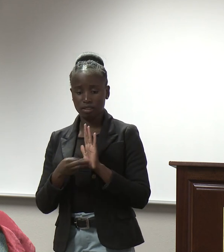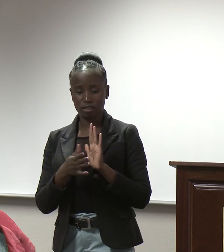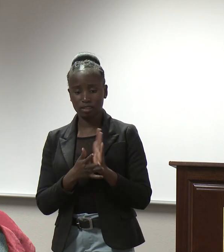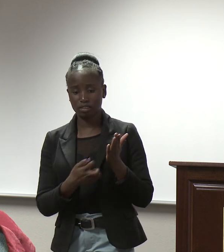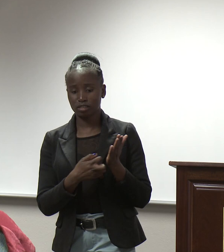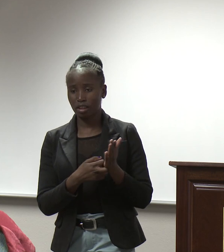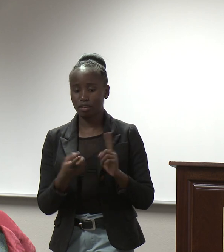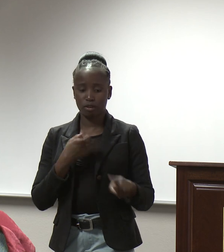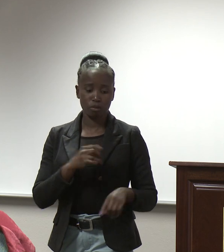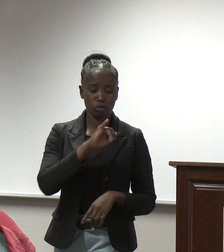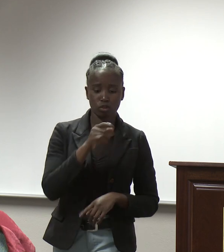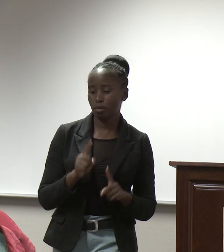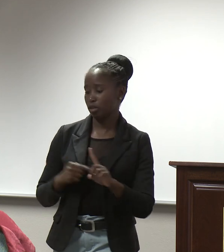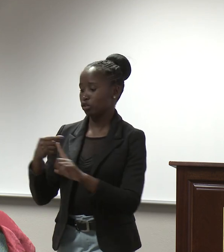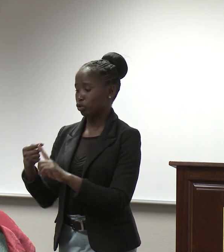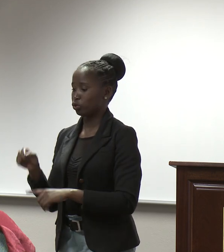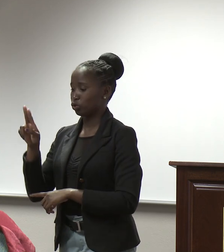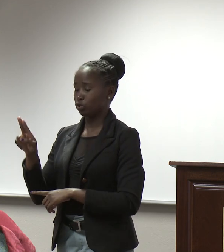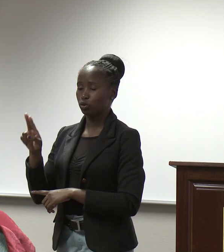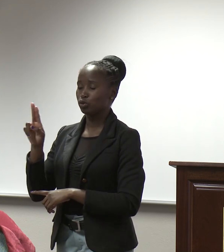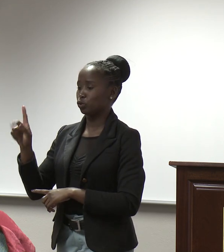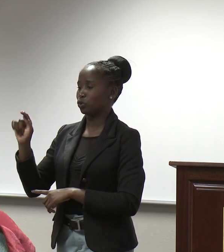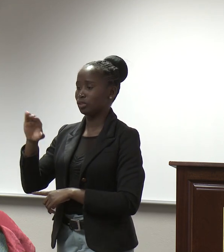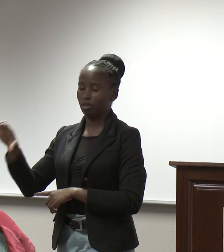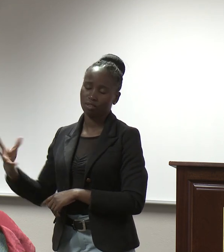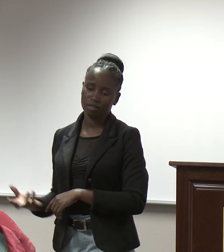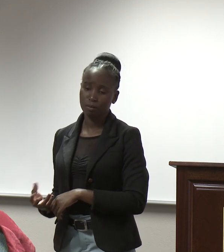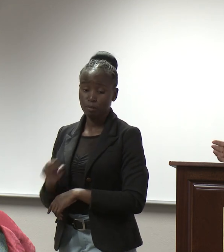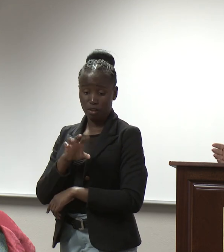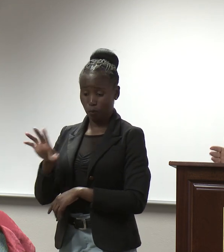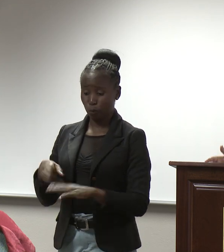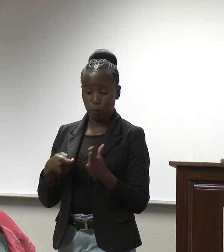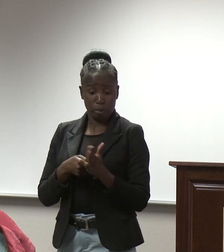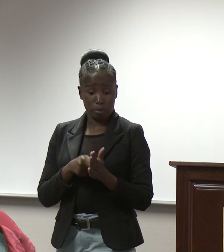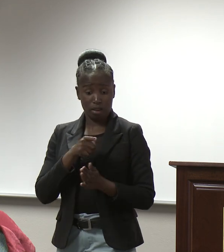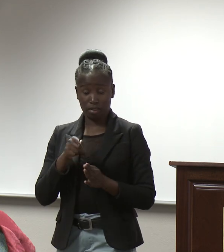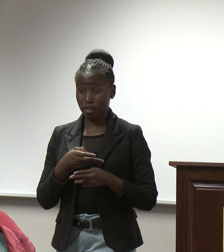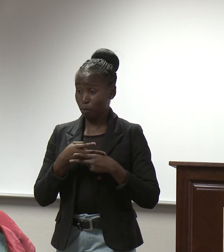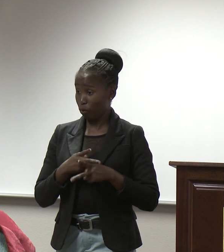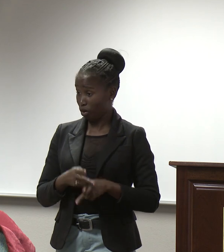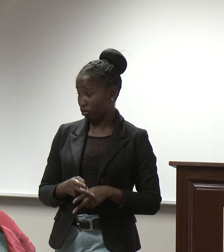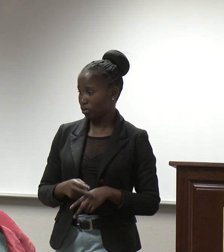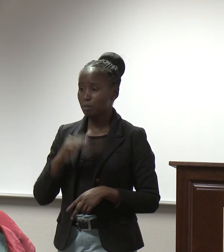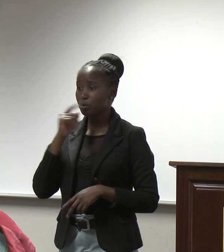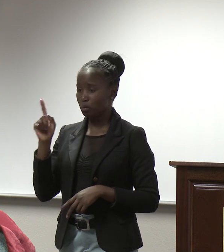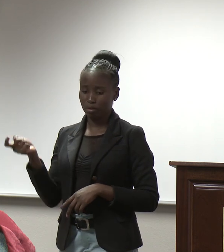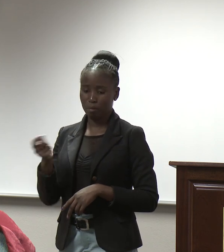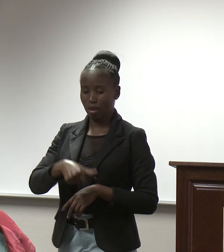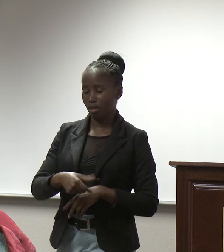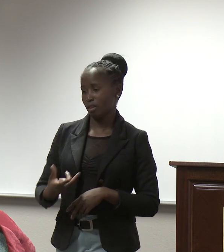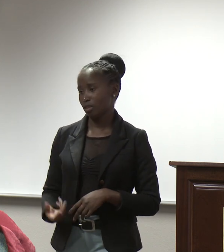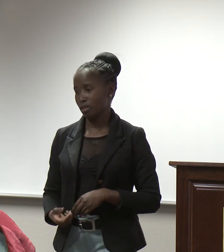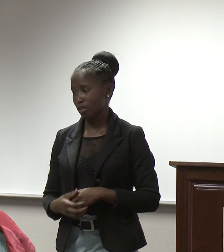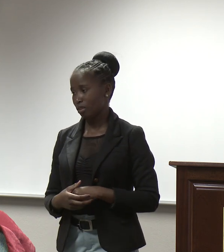be into UCT, and so if you want to sell or buy one of these products, you know, what we have to pay. So it